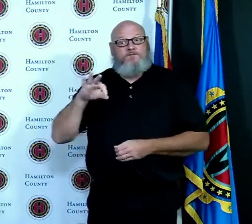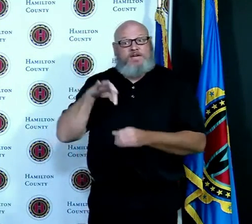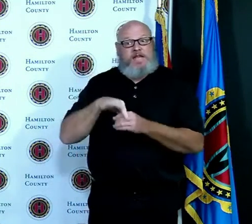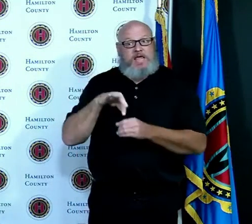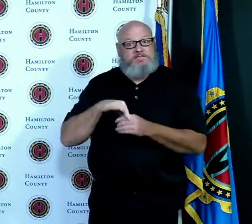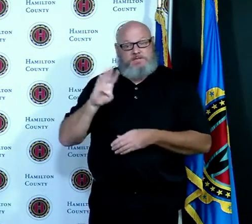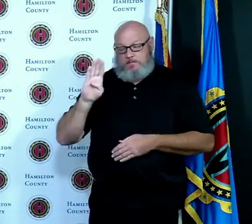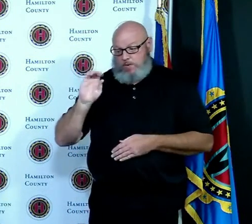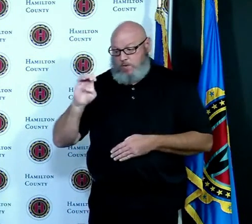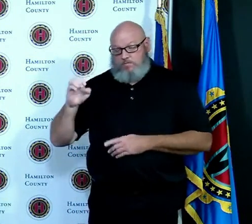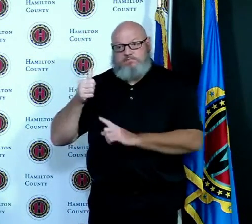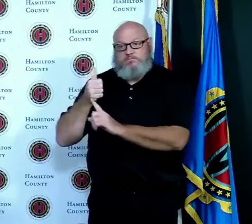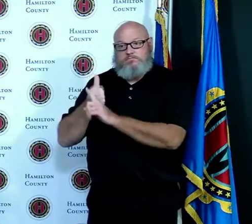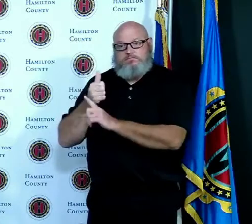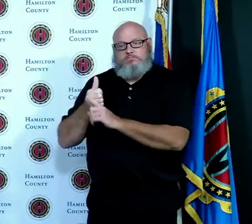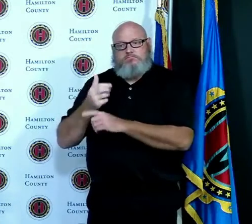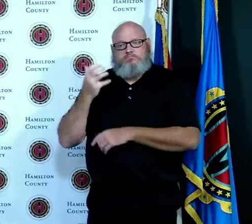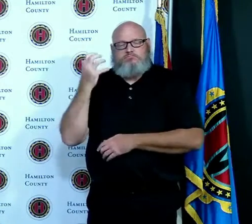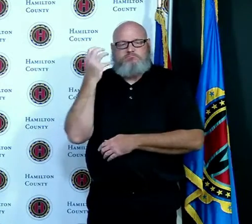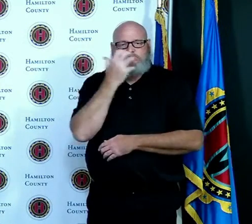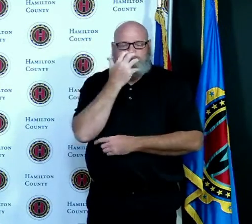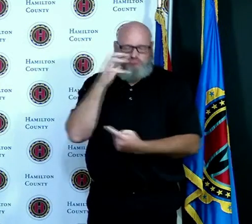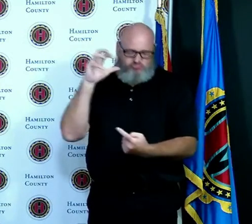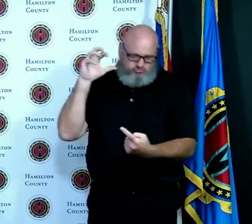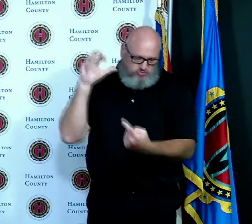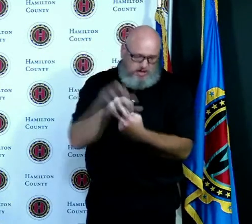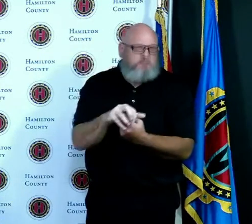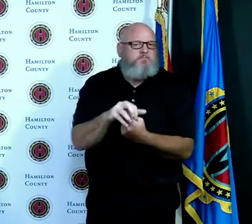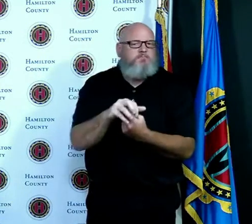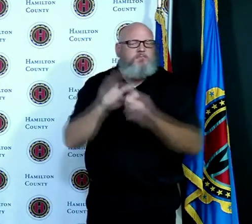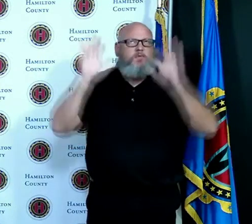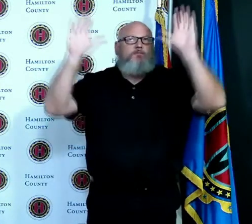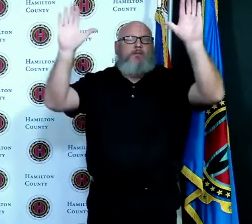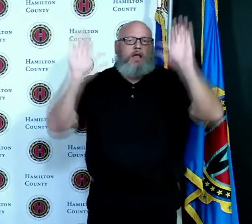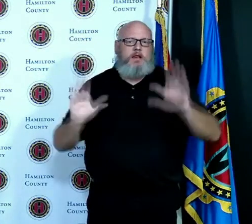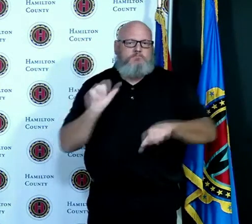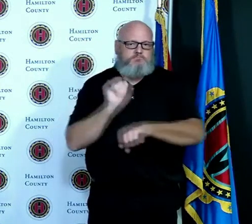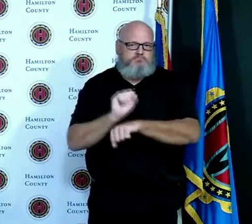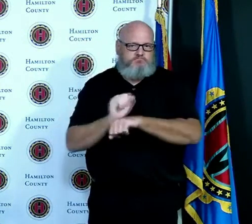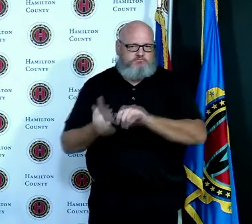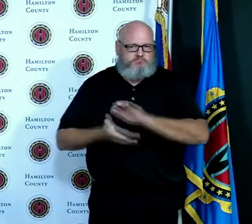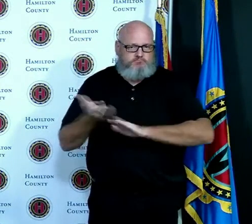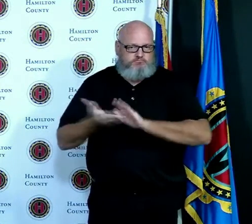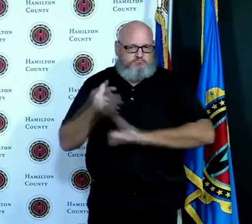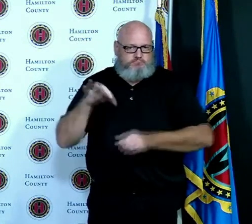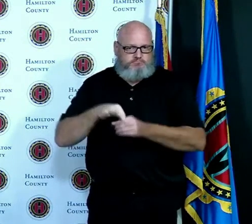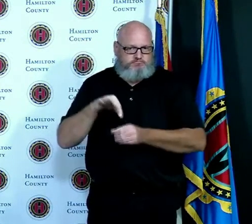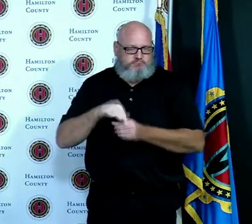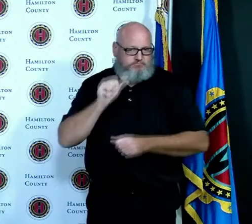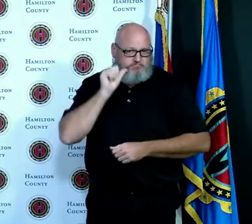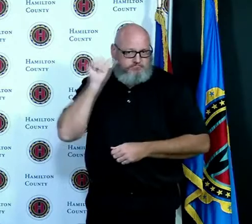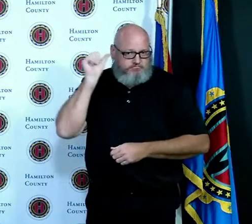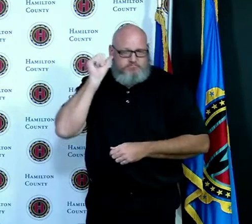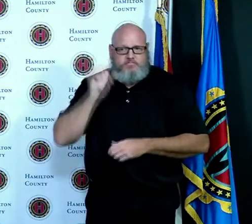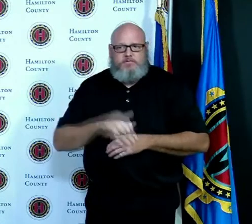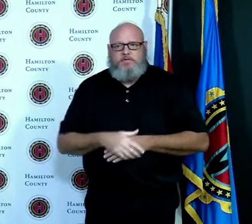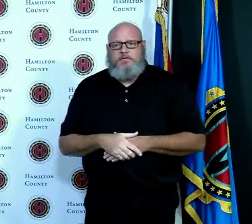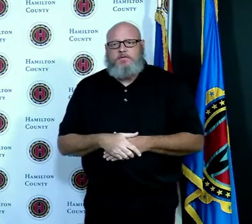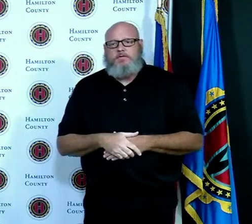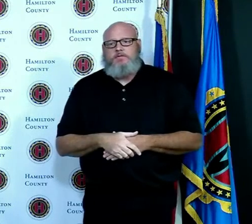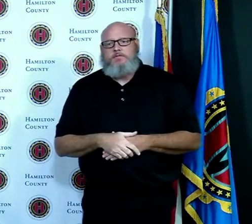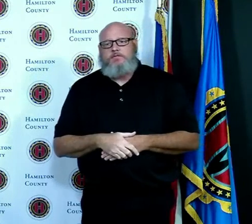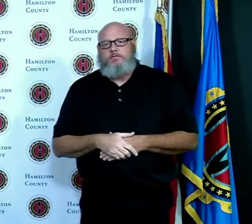through this very challenging election cycle. So today we celebrate a well-run election here in Hamilton